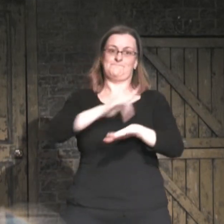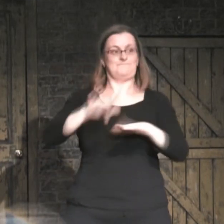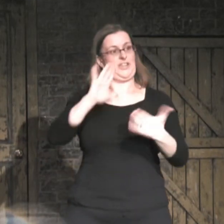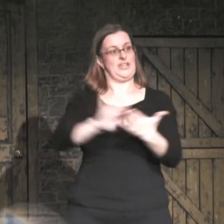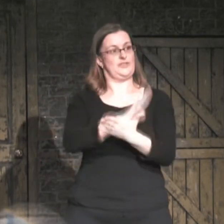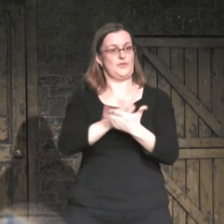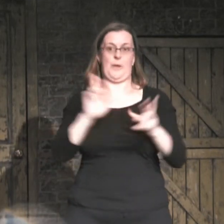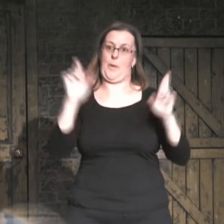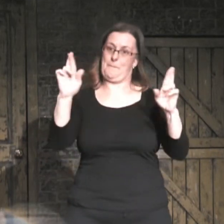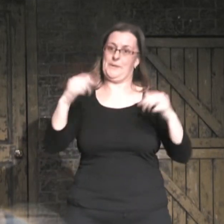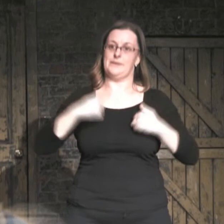Thank you.